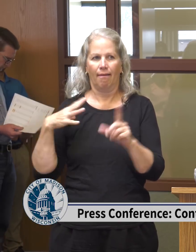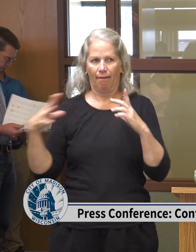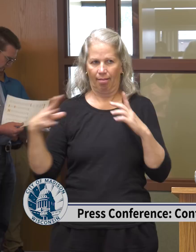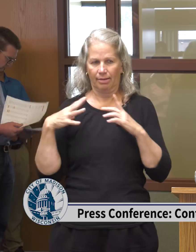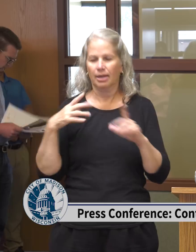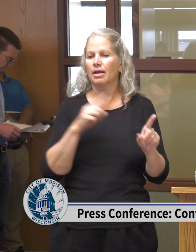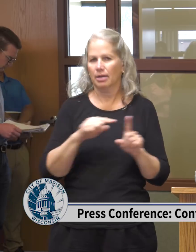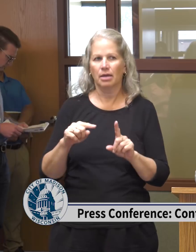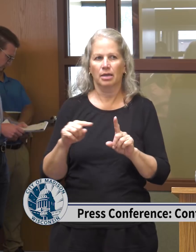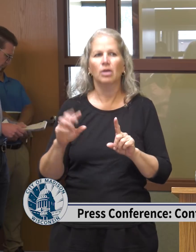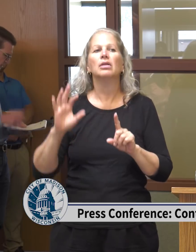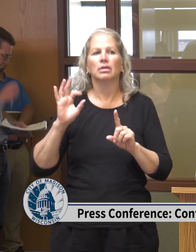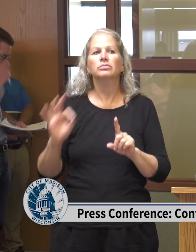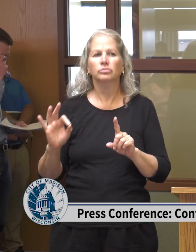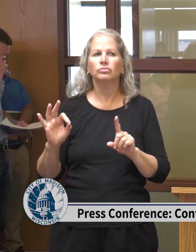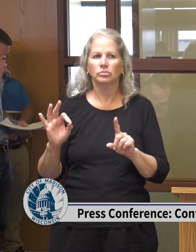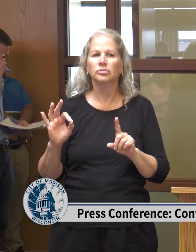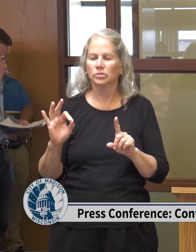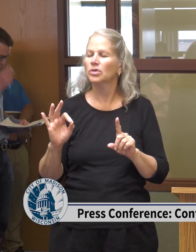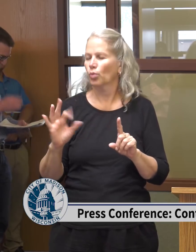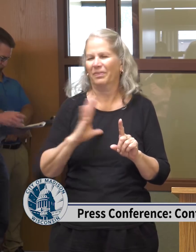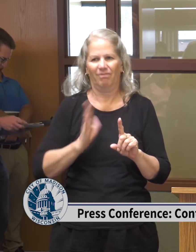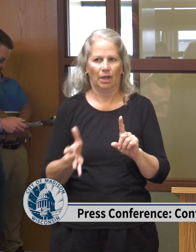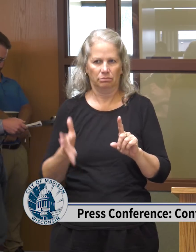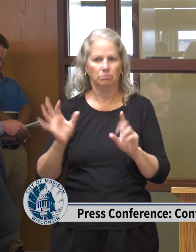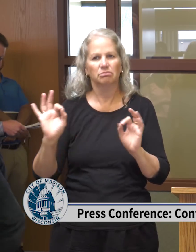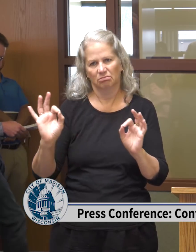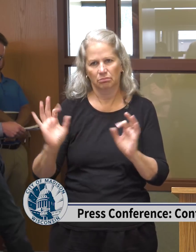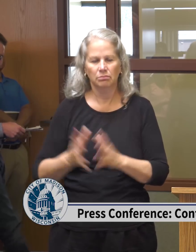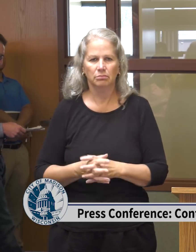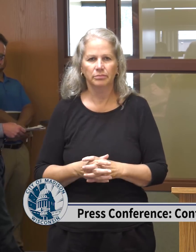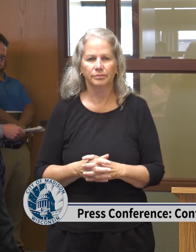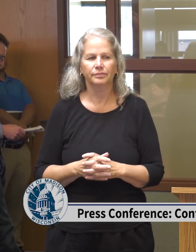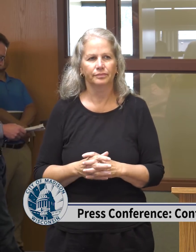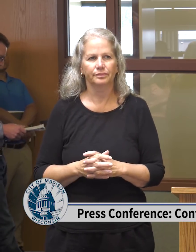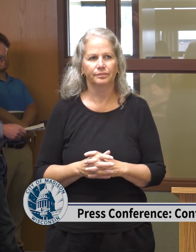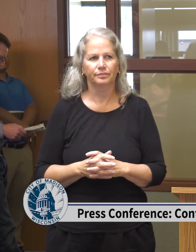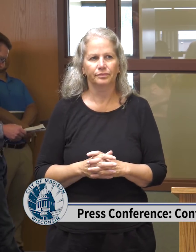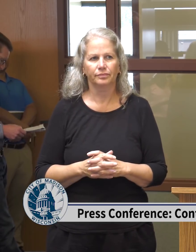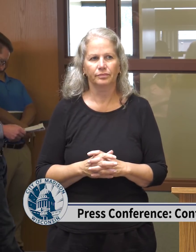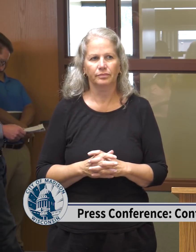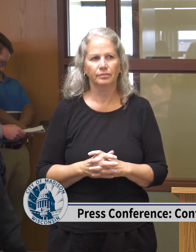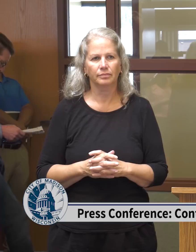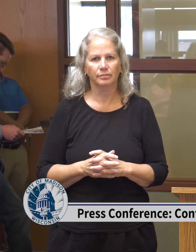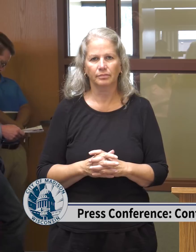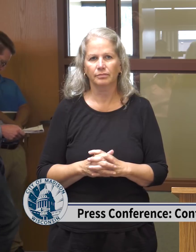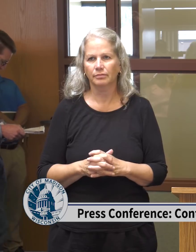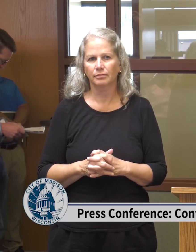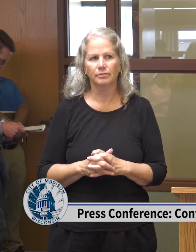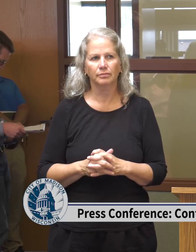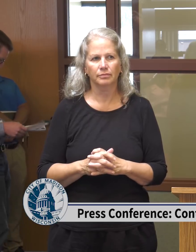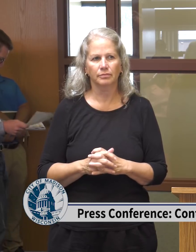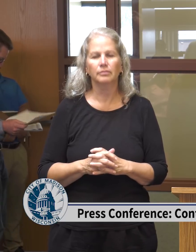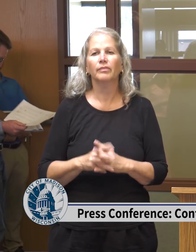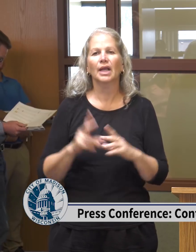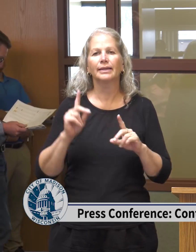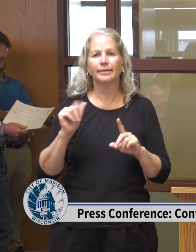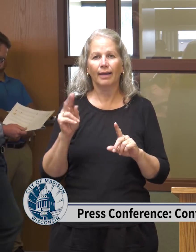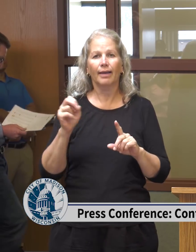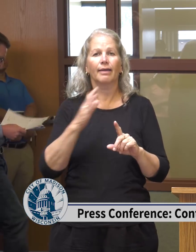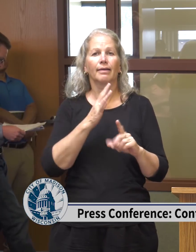The Dane County staff has been working continually in 2 very important